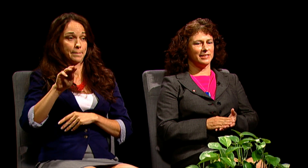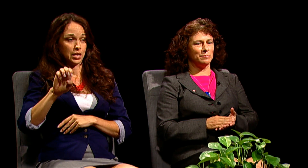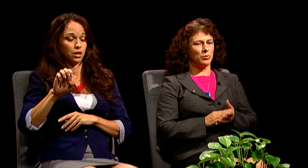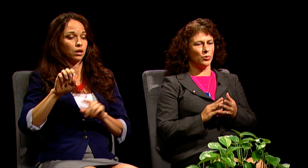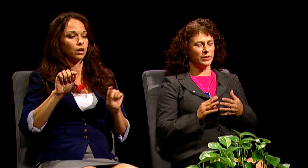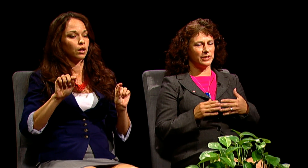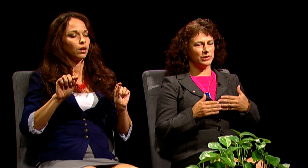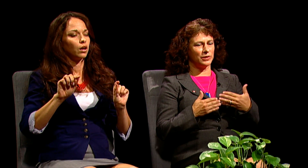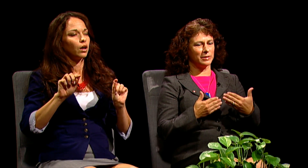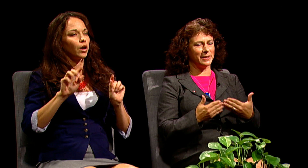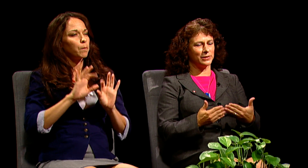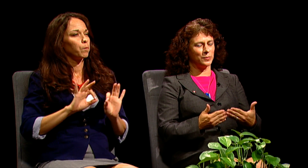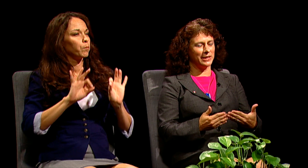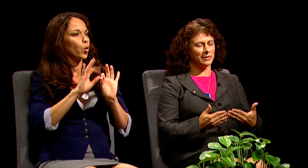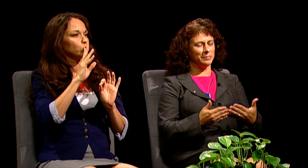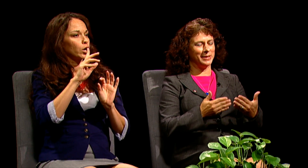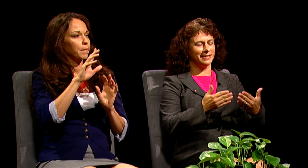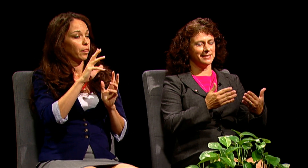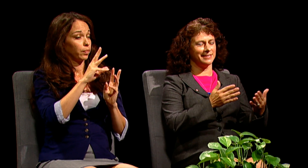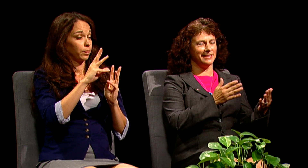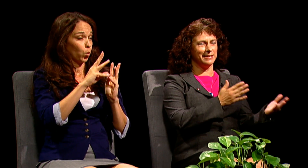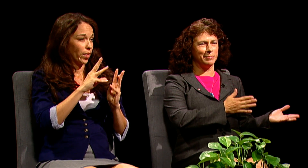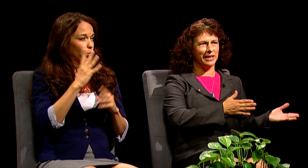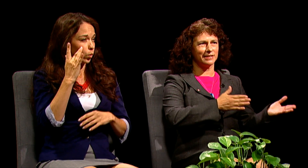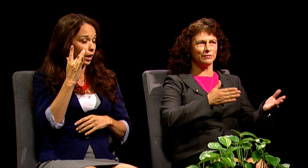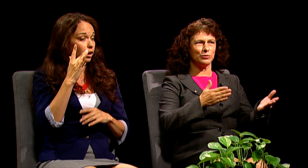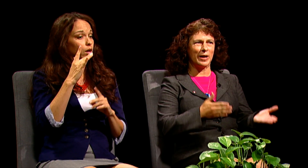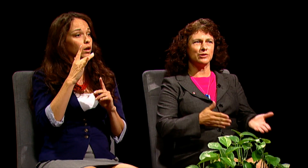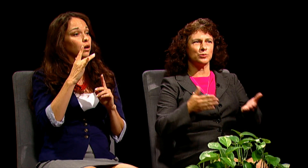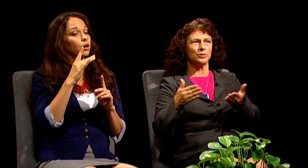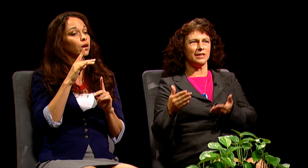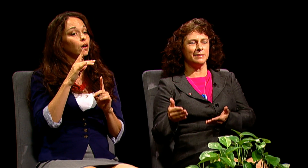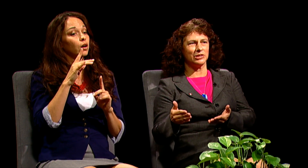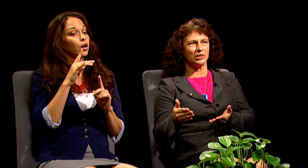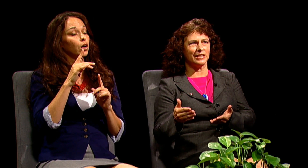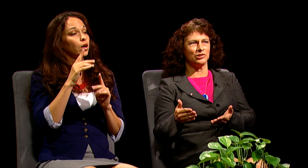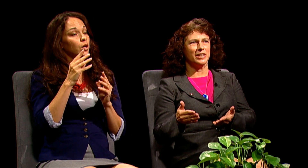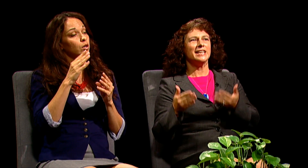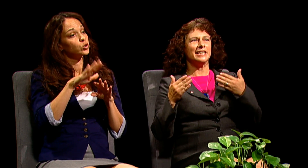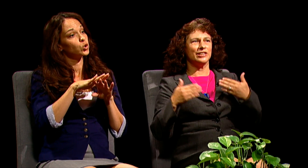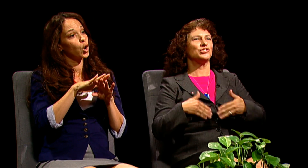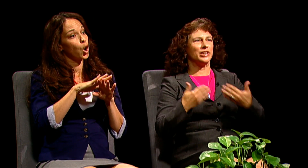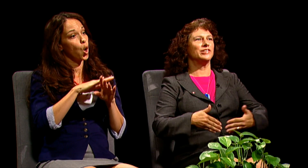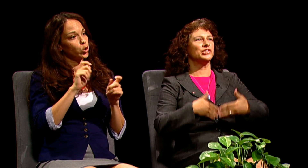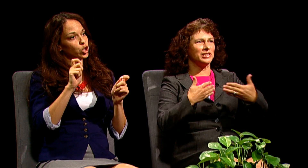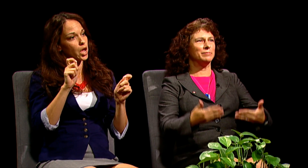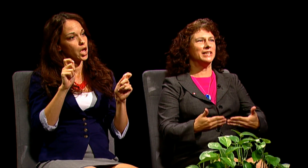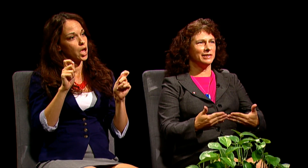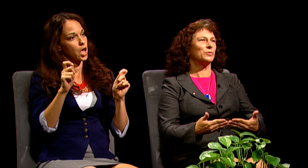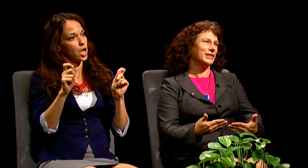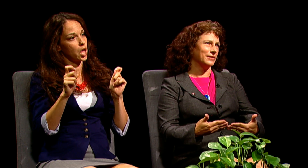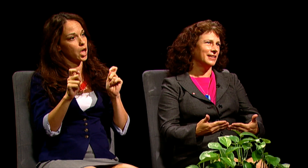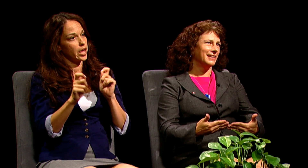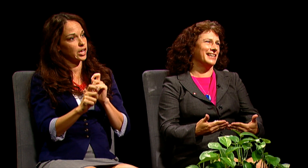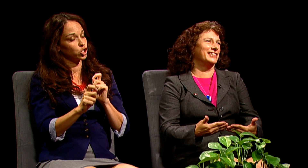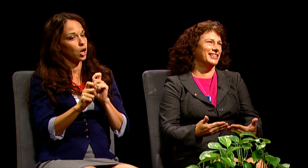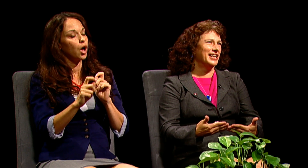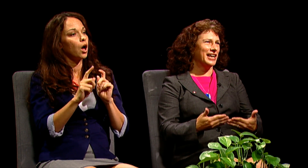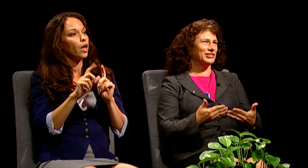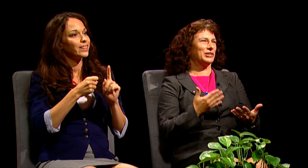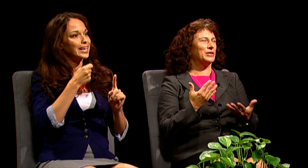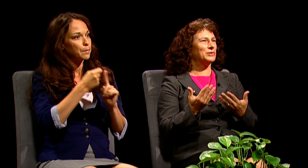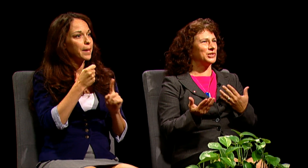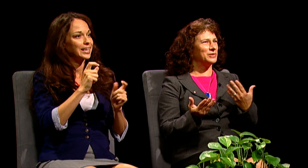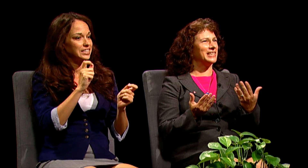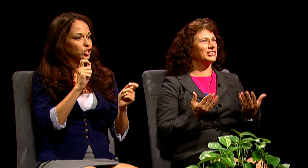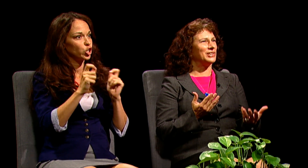And it's important to talk about the weather because the impact of gradual climate change is changes in immediate weather.